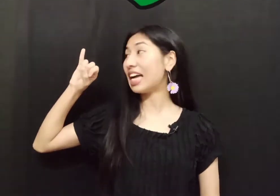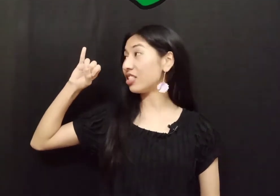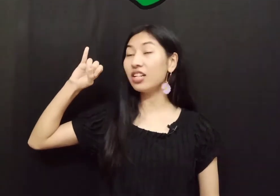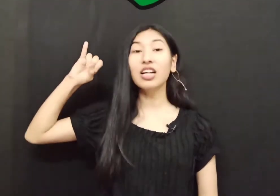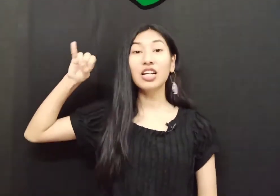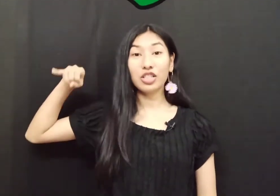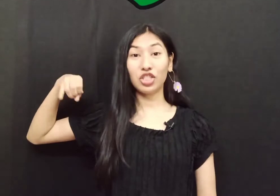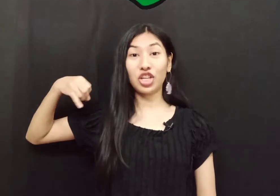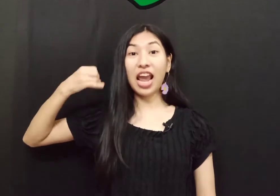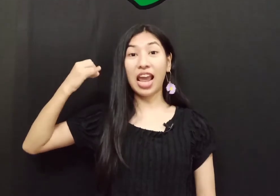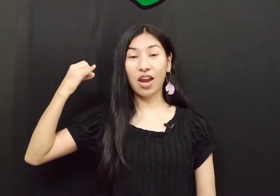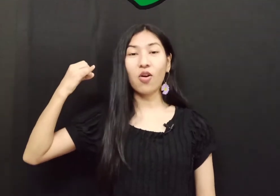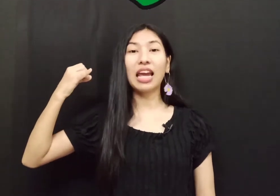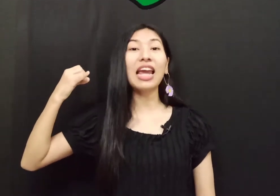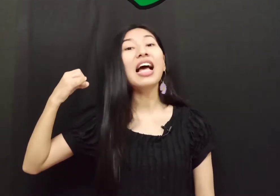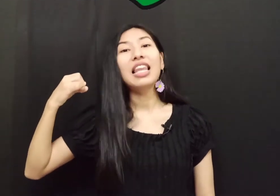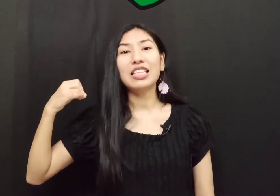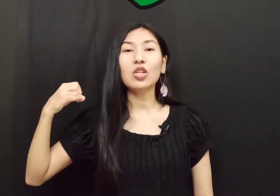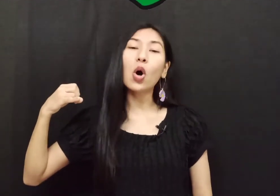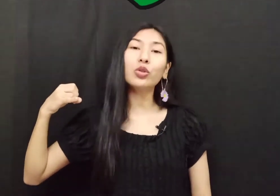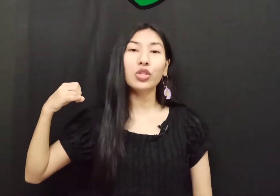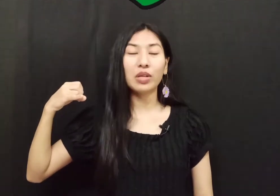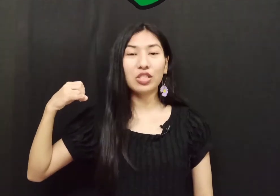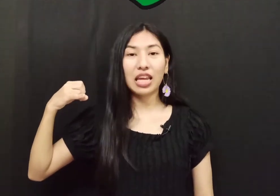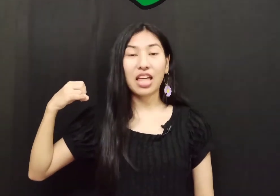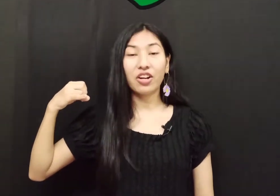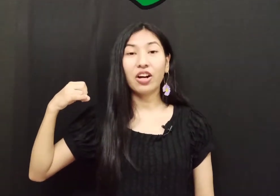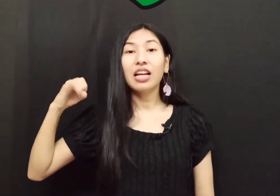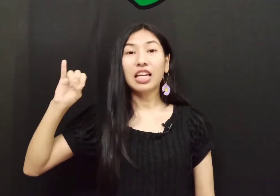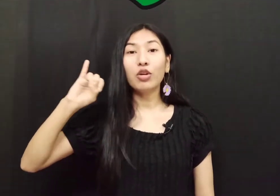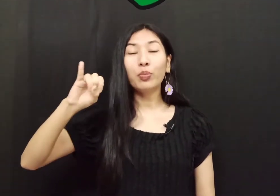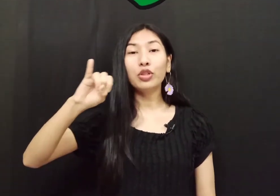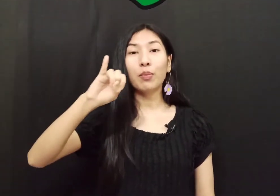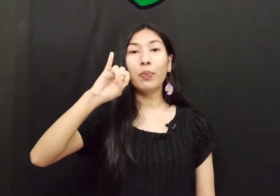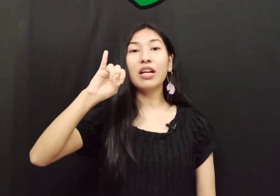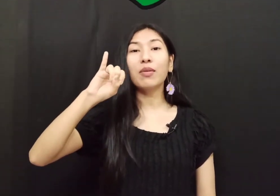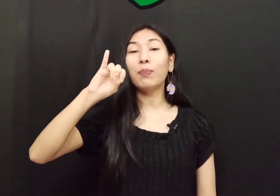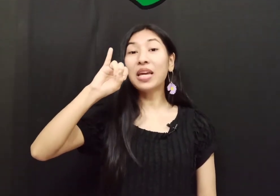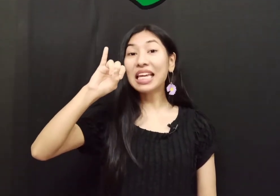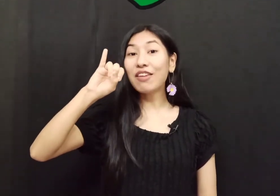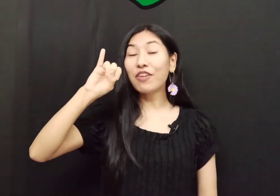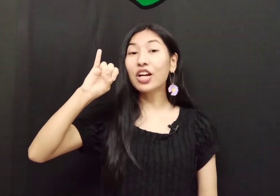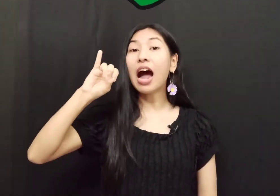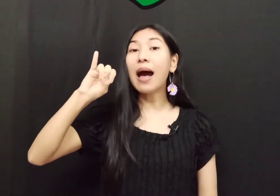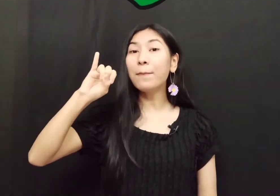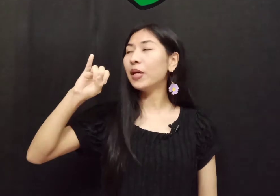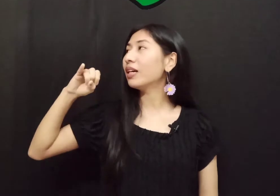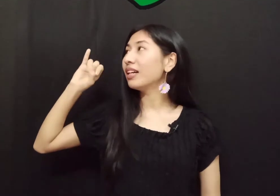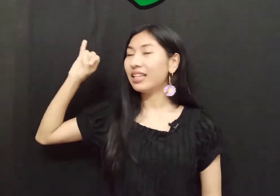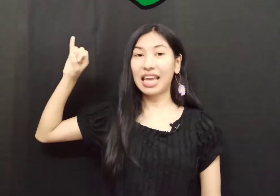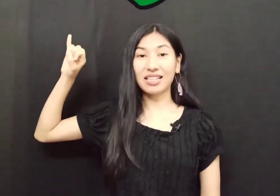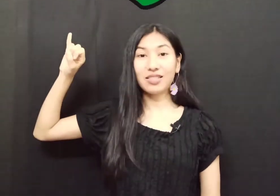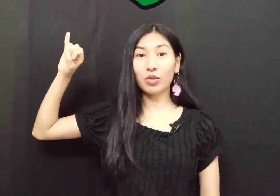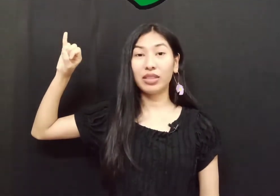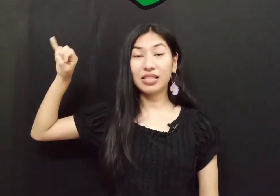The letter J. Okay, let's all do it together. Can you put your pinky finger up? Yes, so